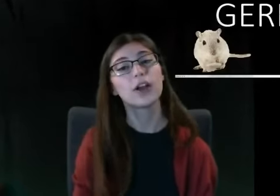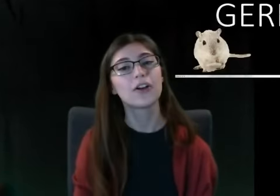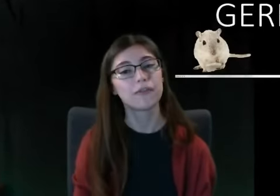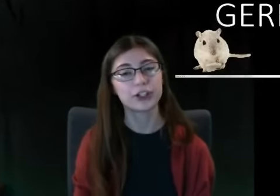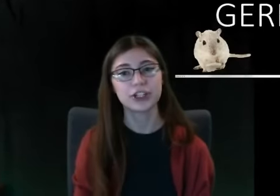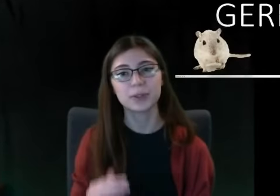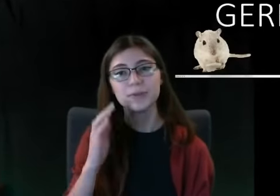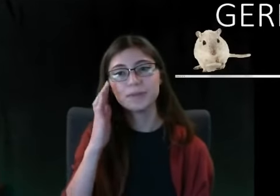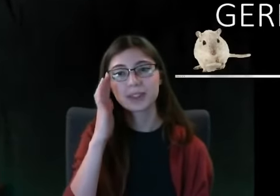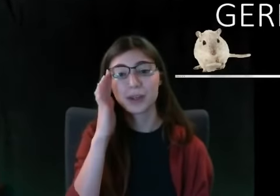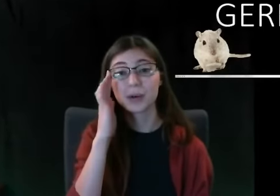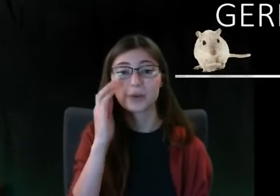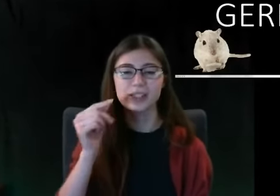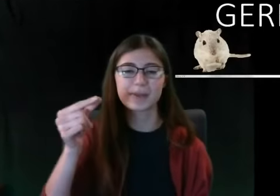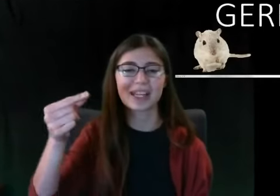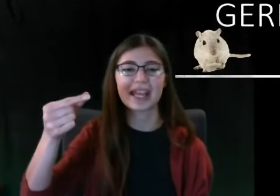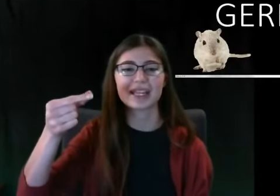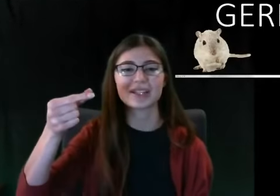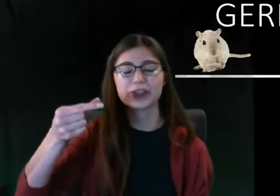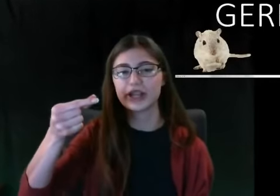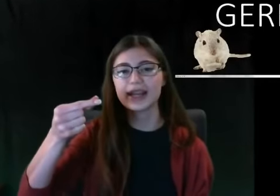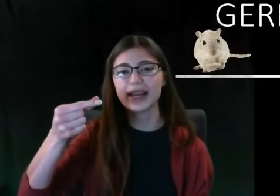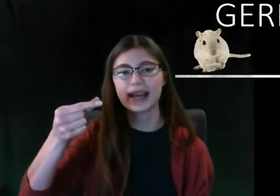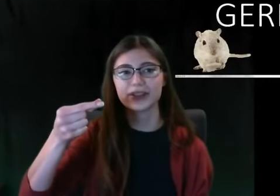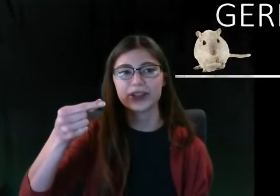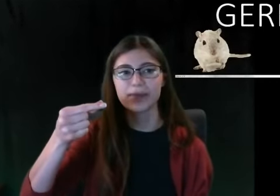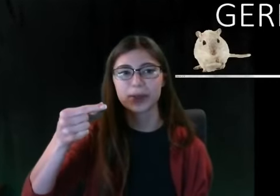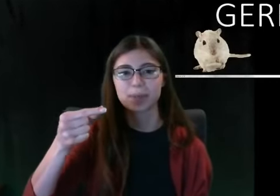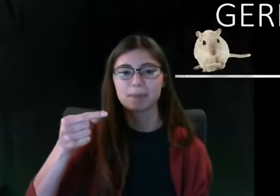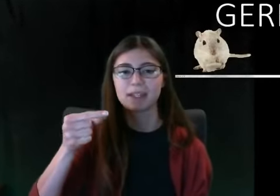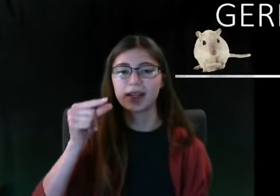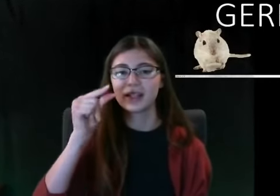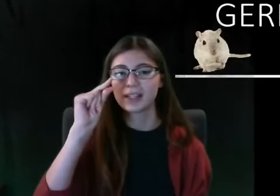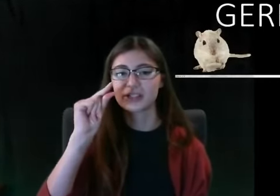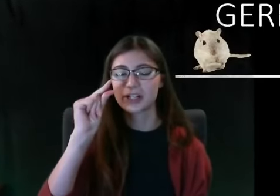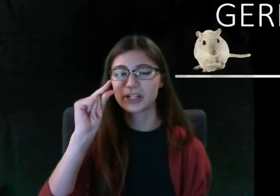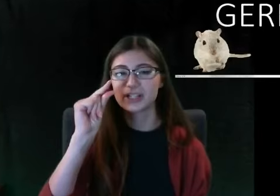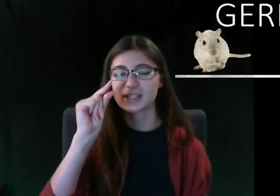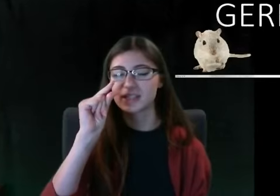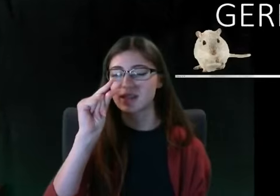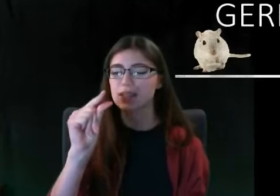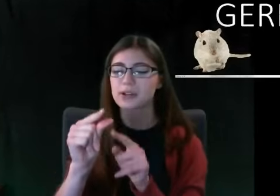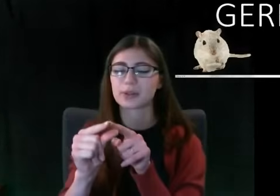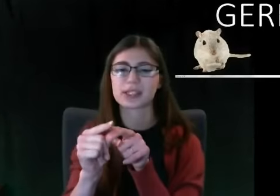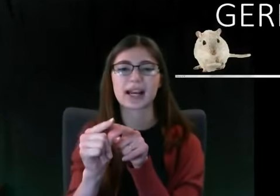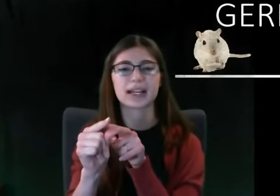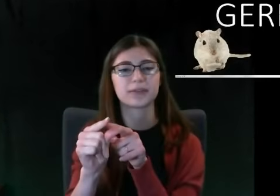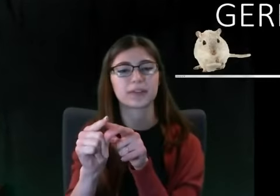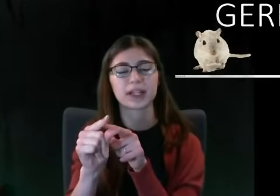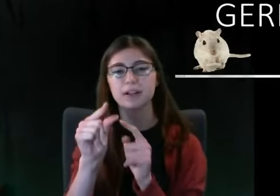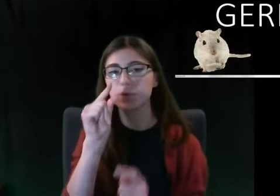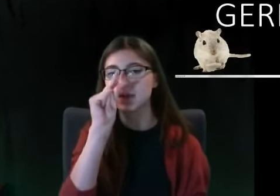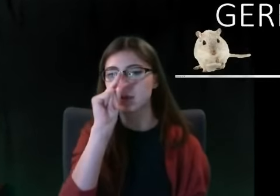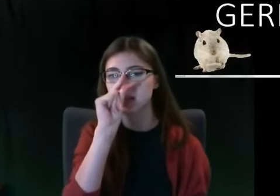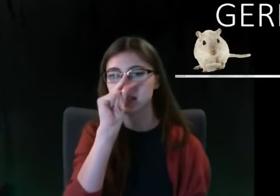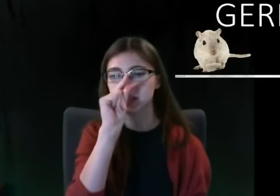For gerbil, you are going to make a G hand shape. Turn it so the side of your finger will be up against your